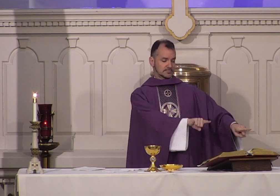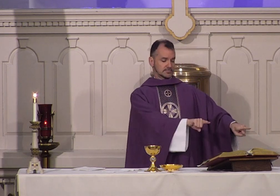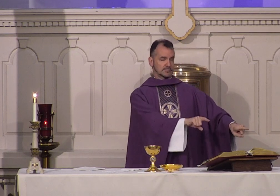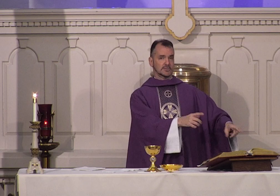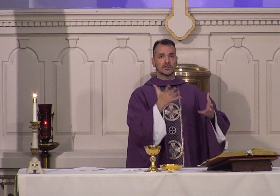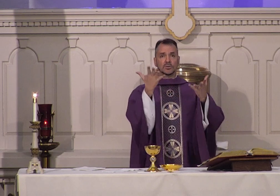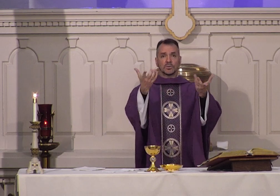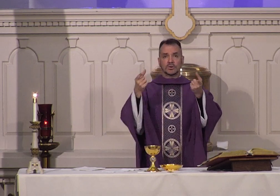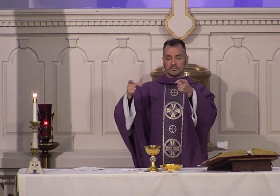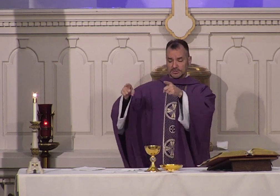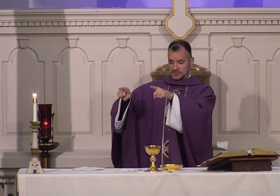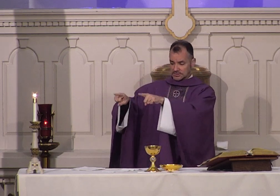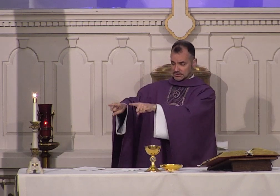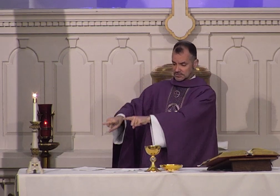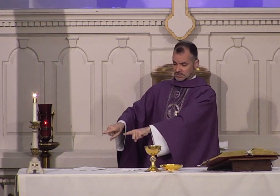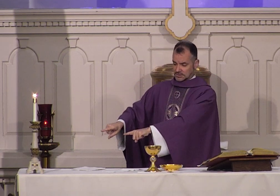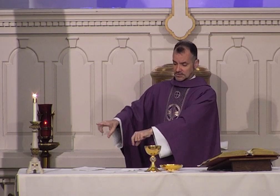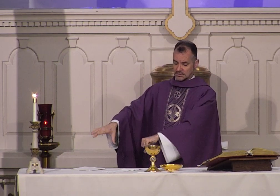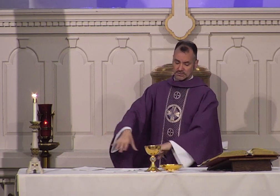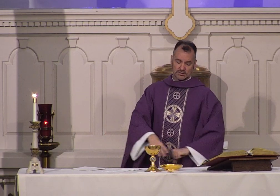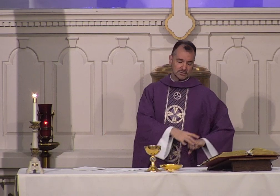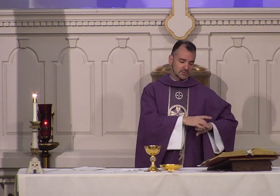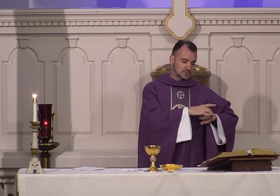done, on earth as it is in